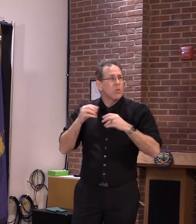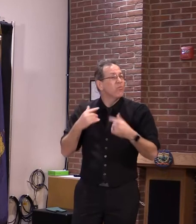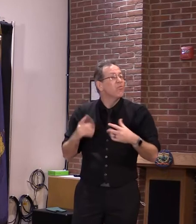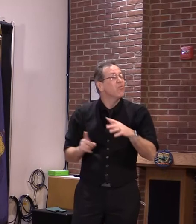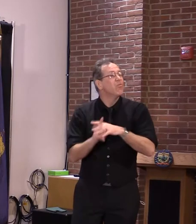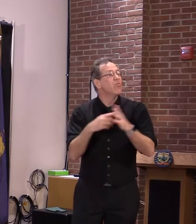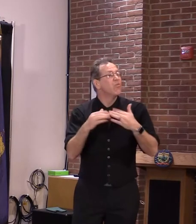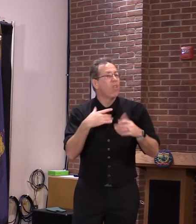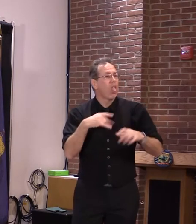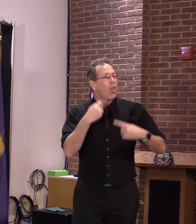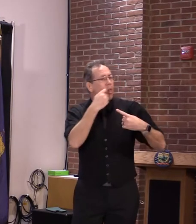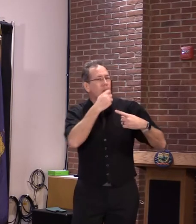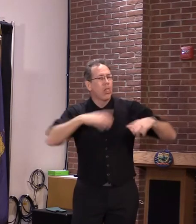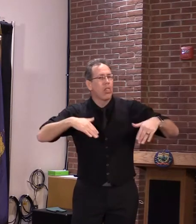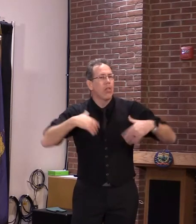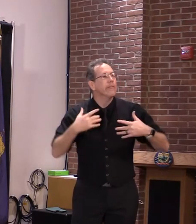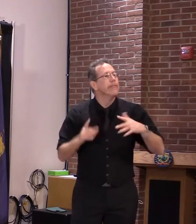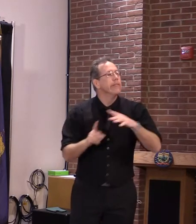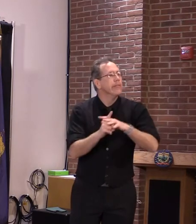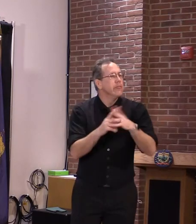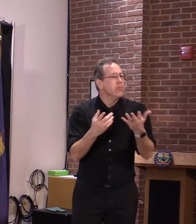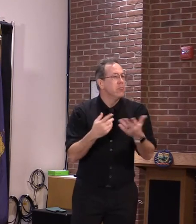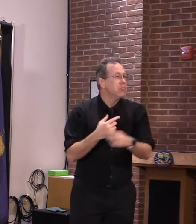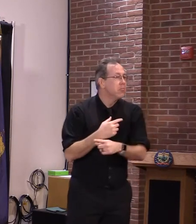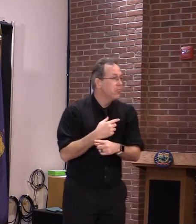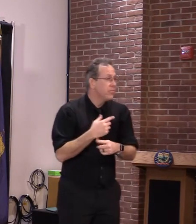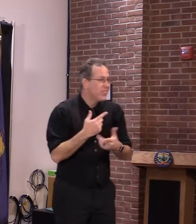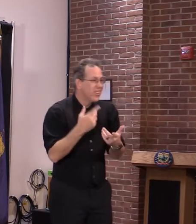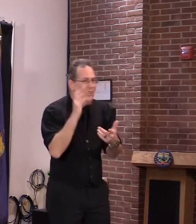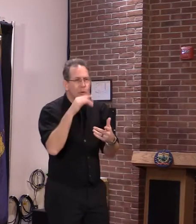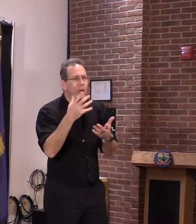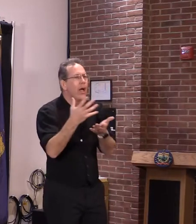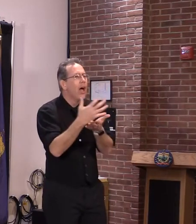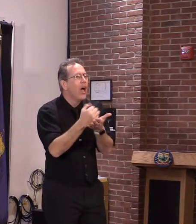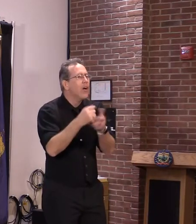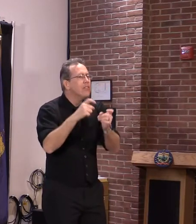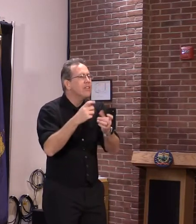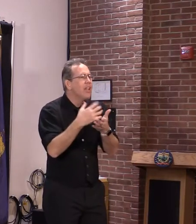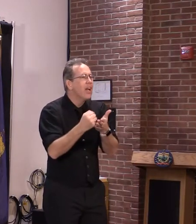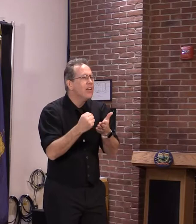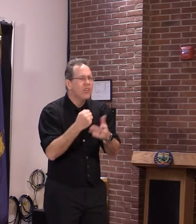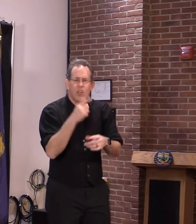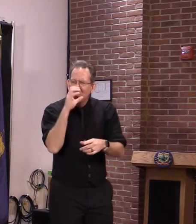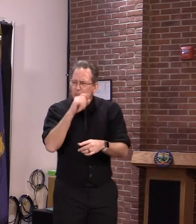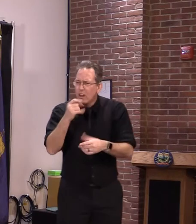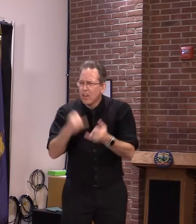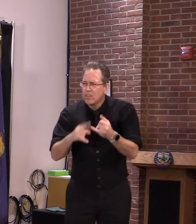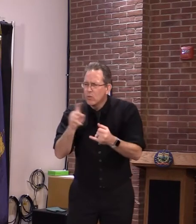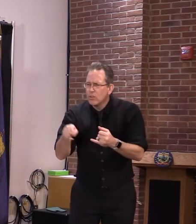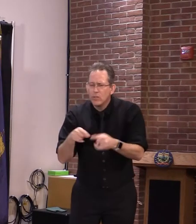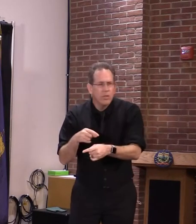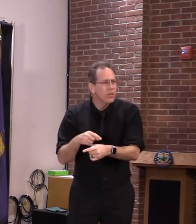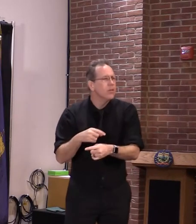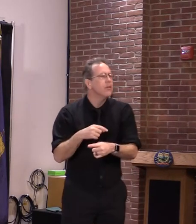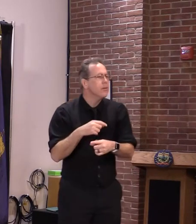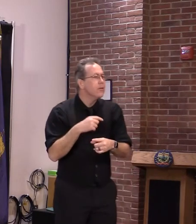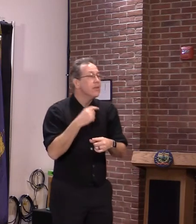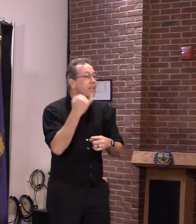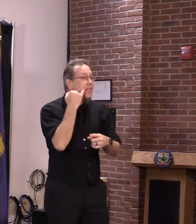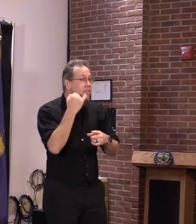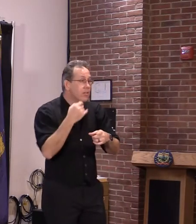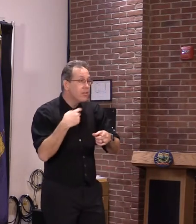want to be testing? Is that a true statement? I missed the last part of your question, but yes, even when